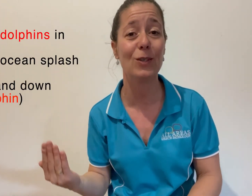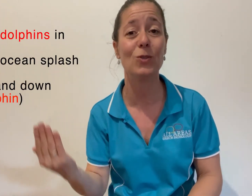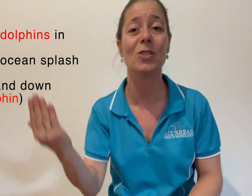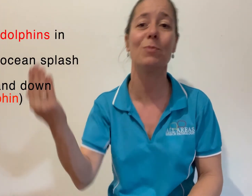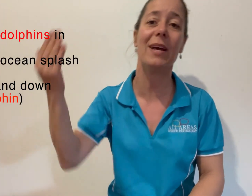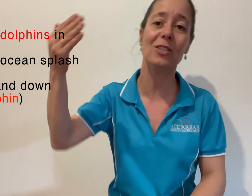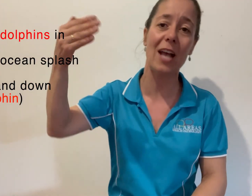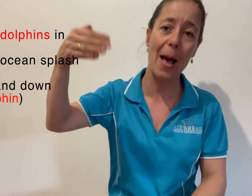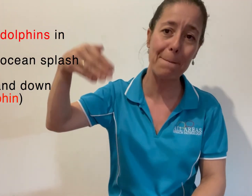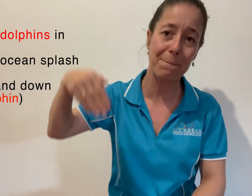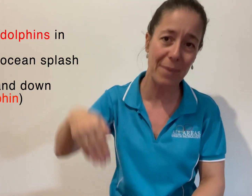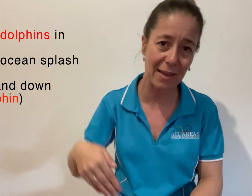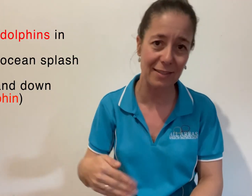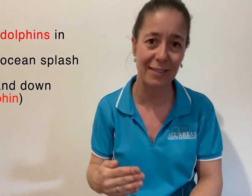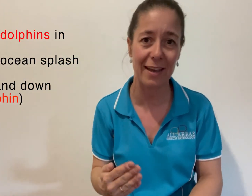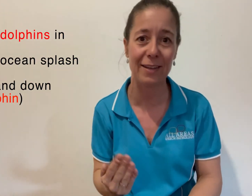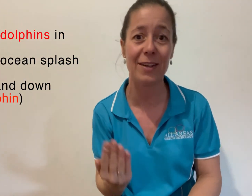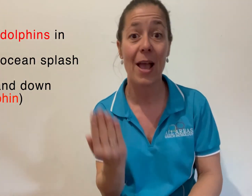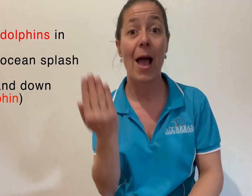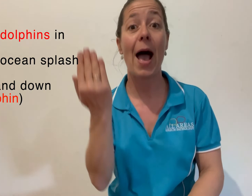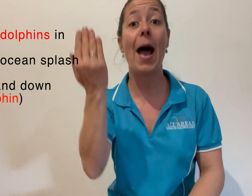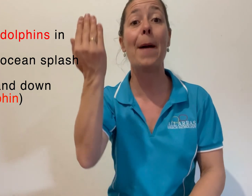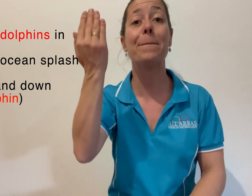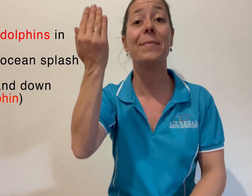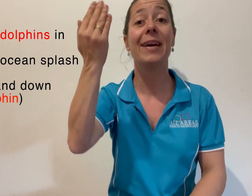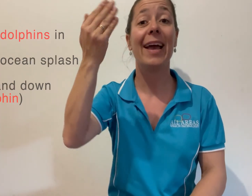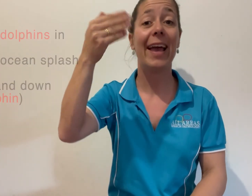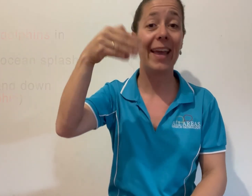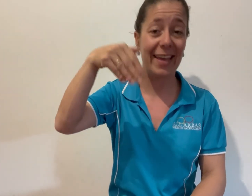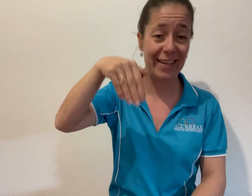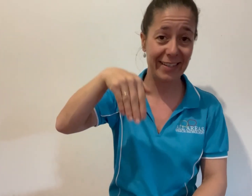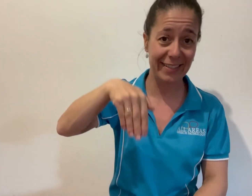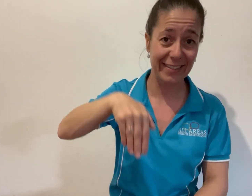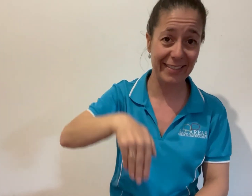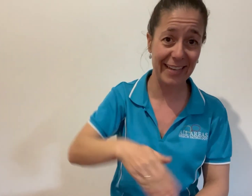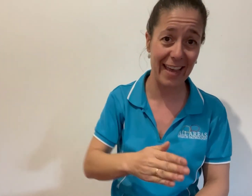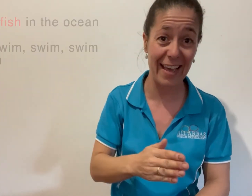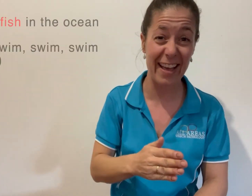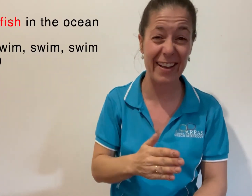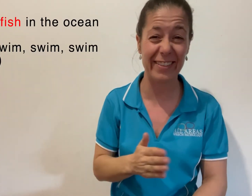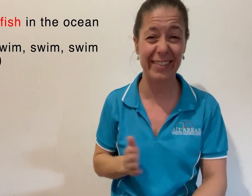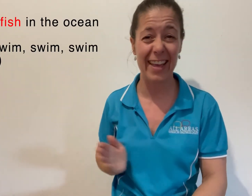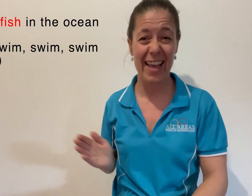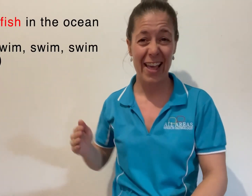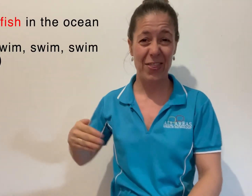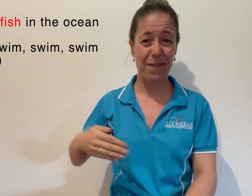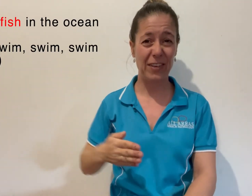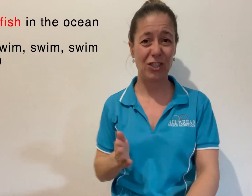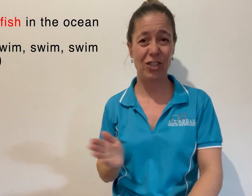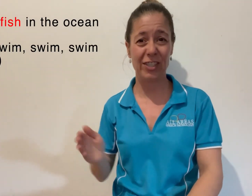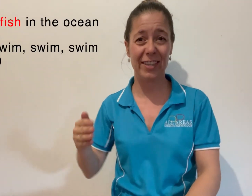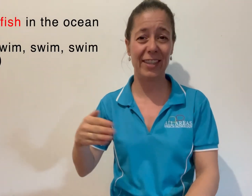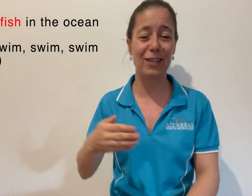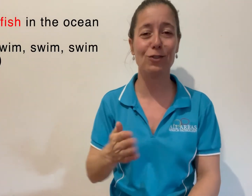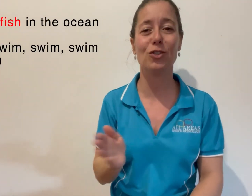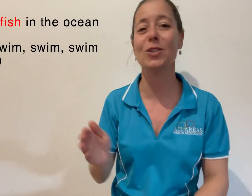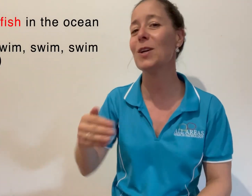ocean. Splash up and down, up and down. The fish in the ocean go